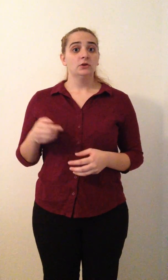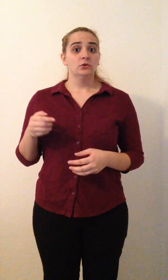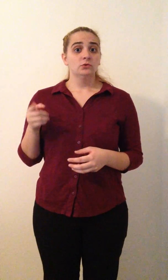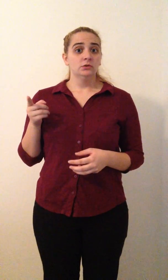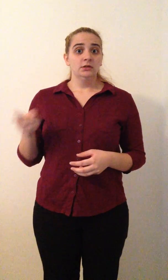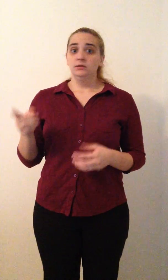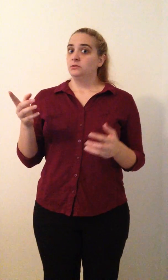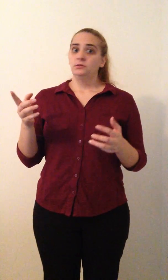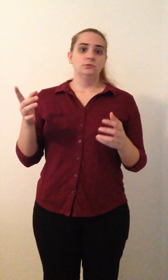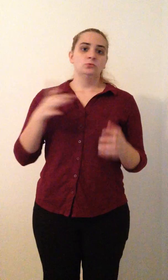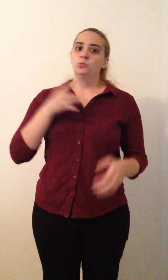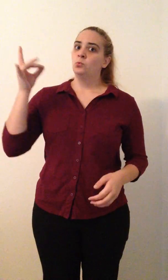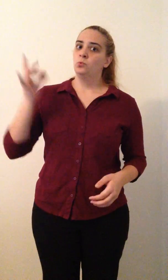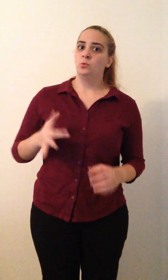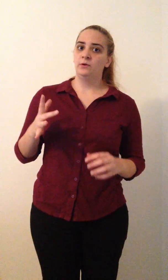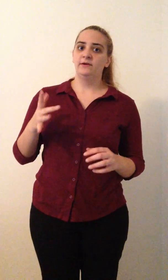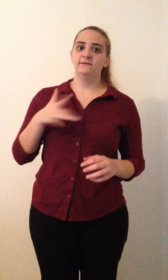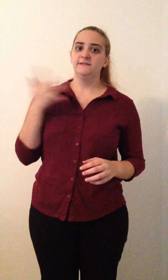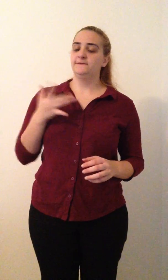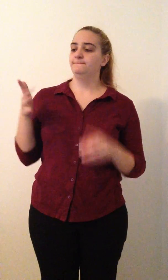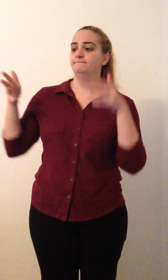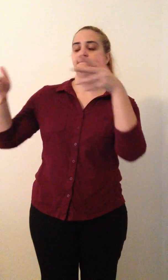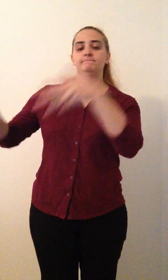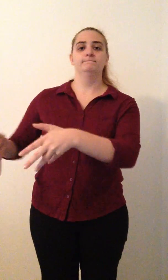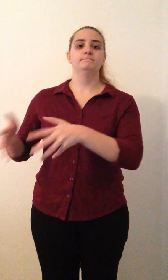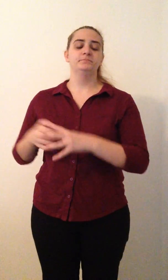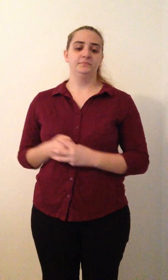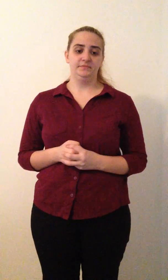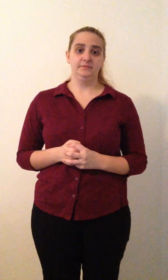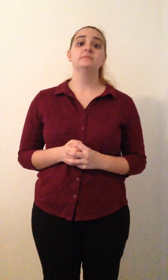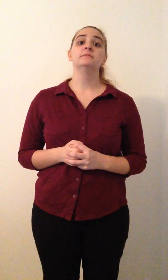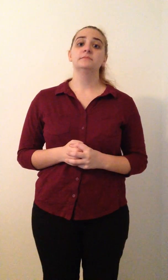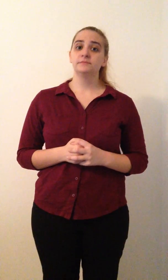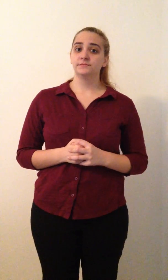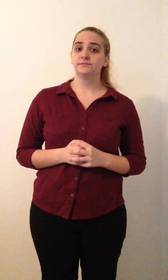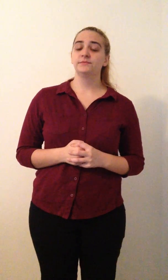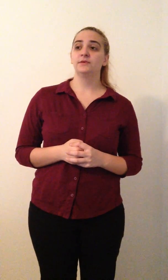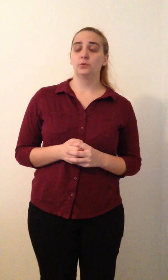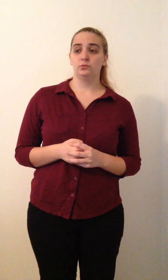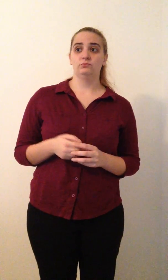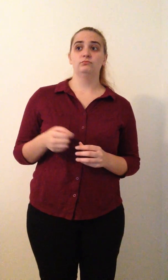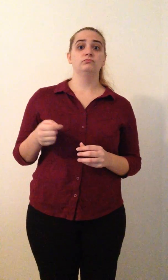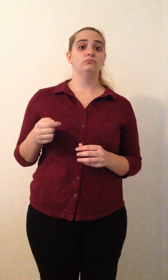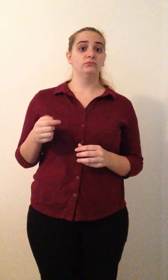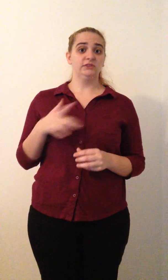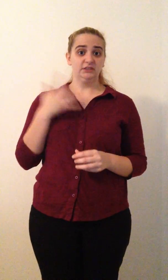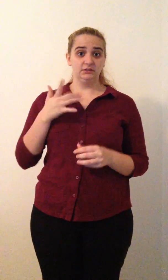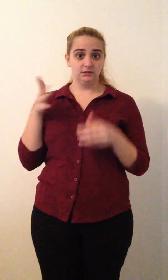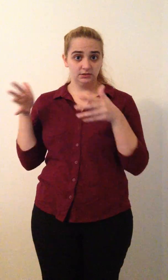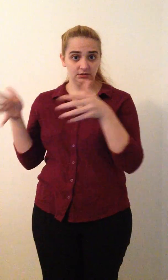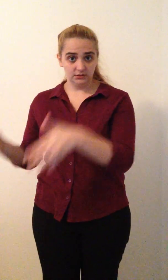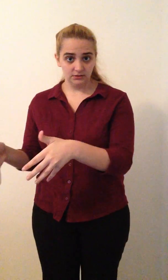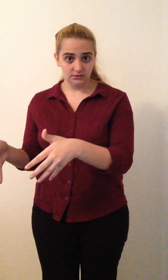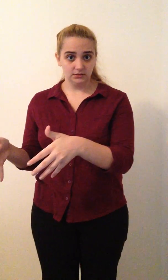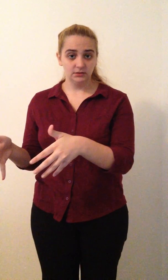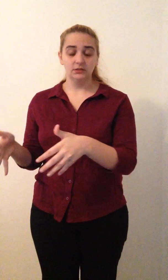small sense of disconnection is going to trigger that anxiety. So, if your partner